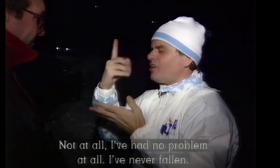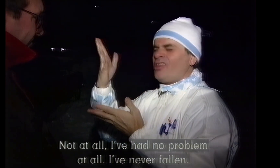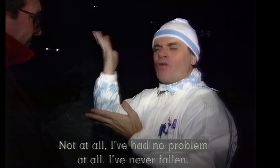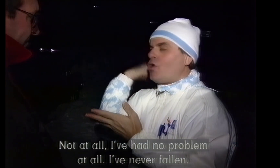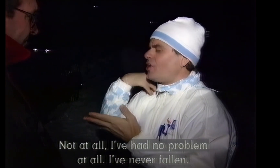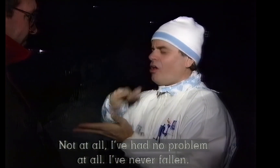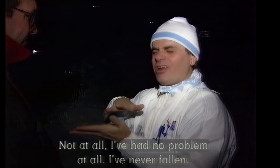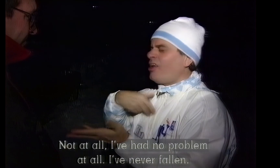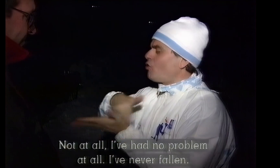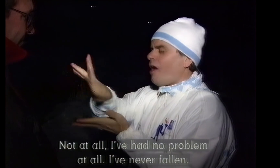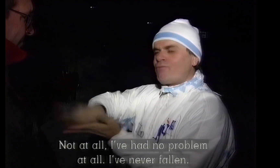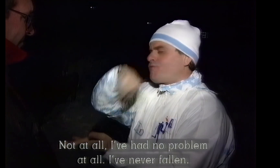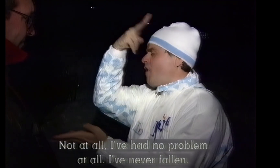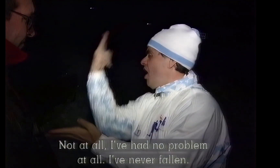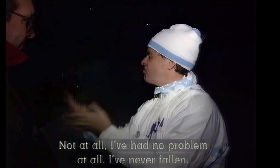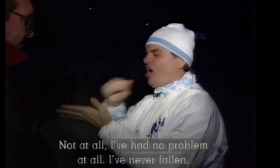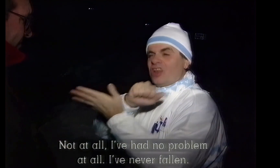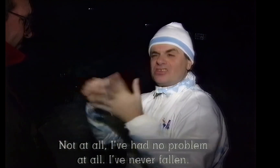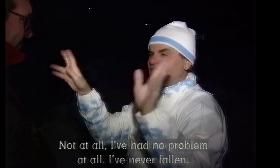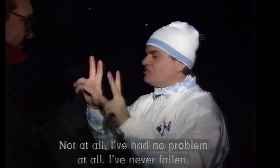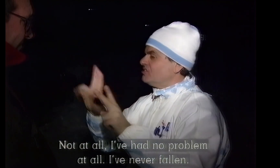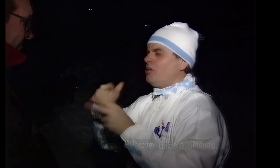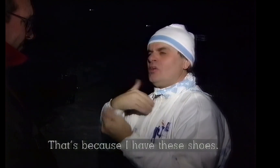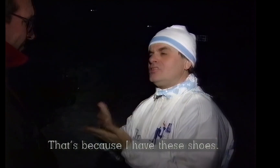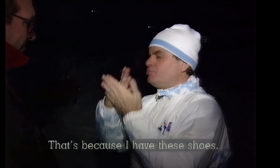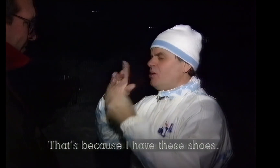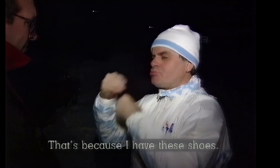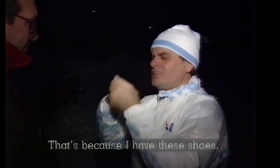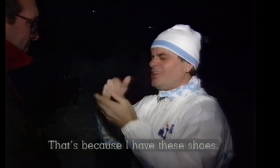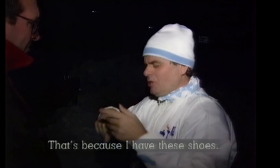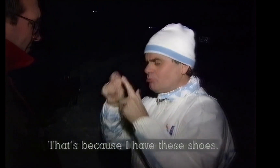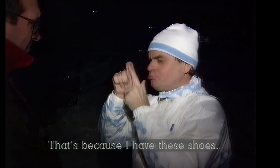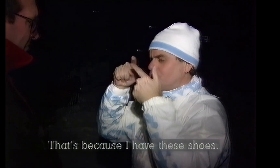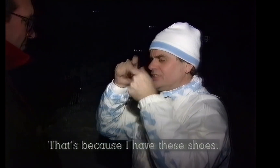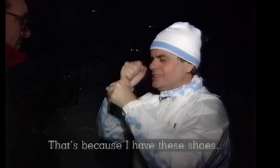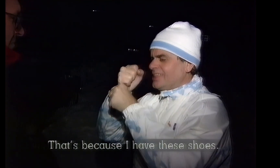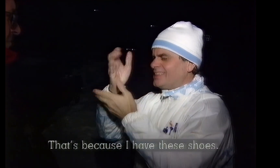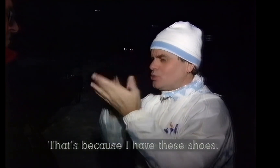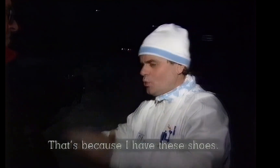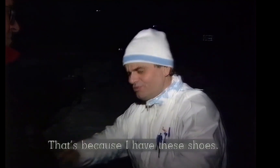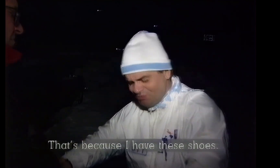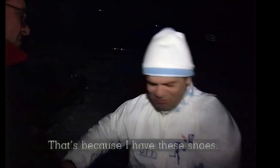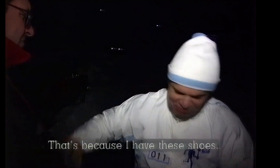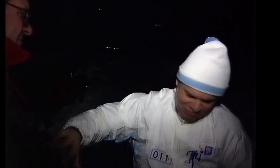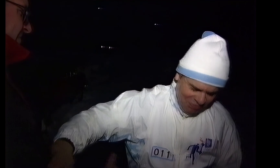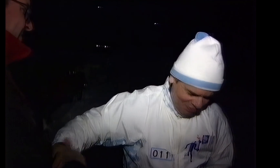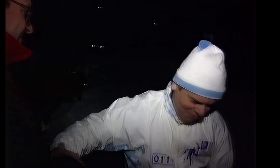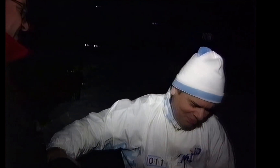No, not at all. I had no problem at all. I'm not going to fall, and I've never fallen. The reason for that is because I have these shoes.